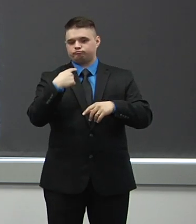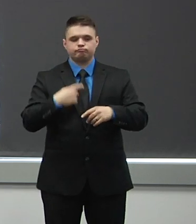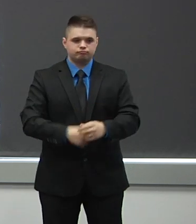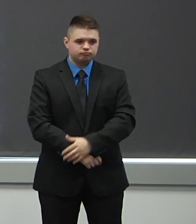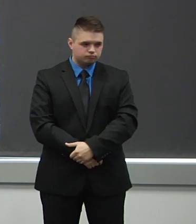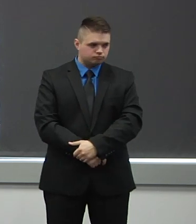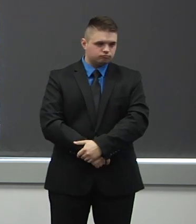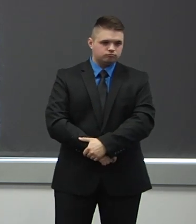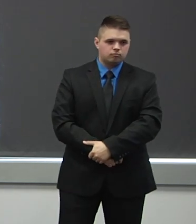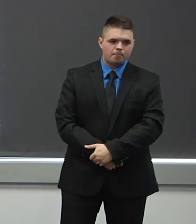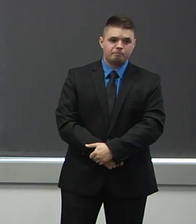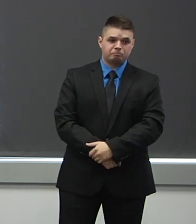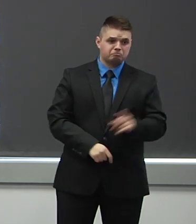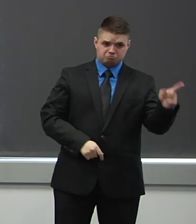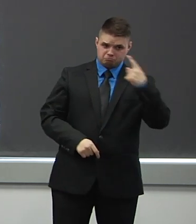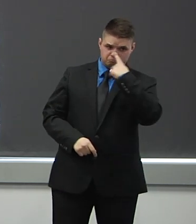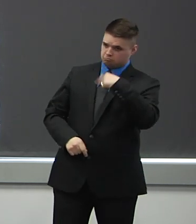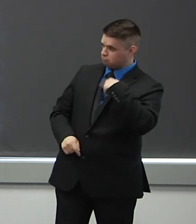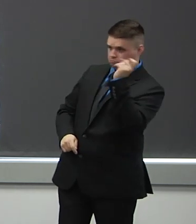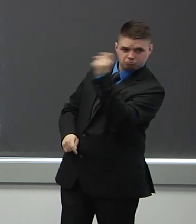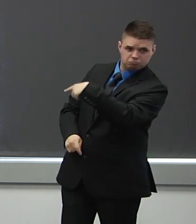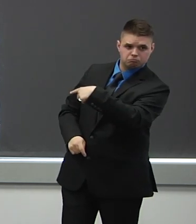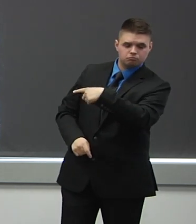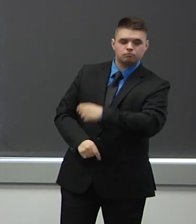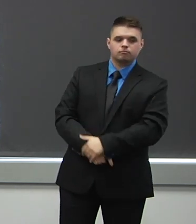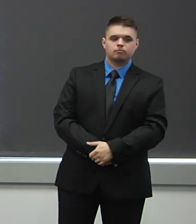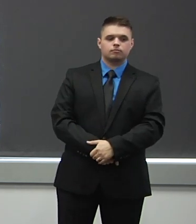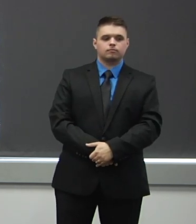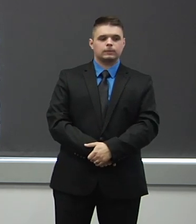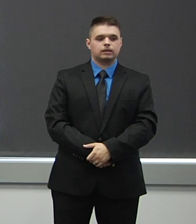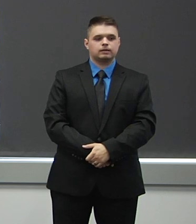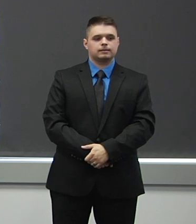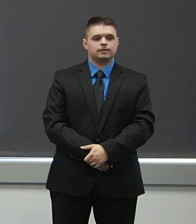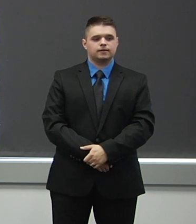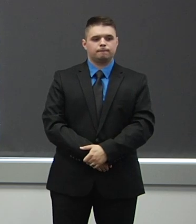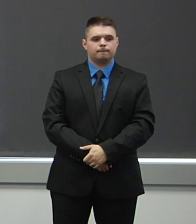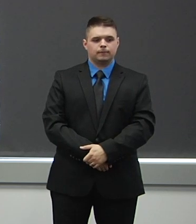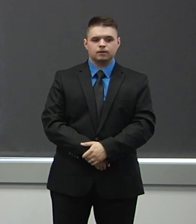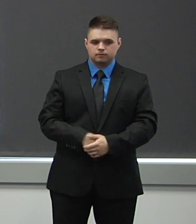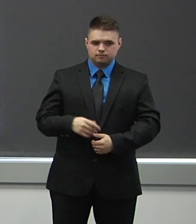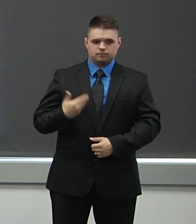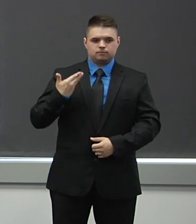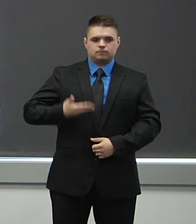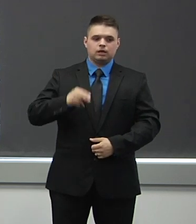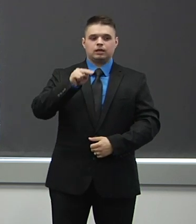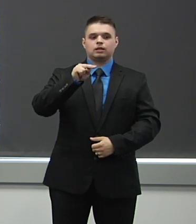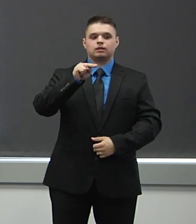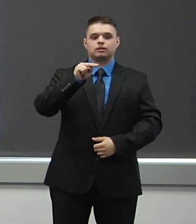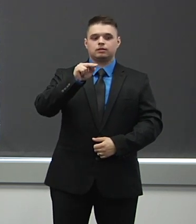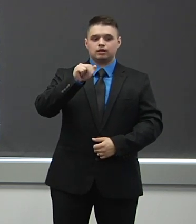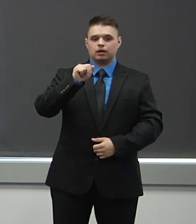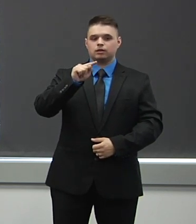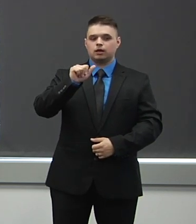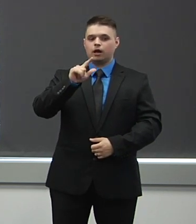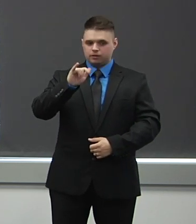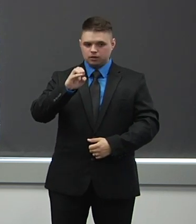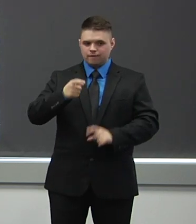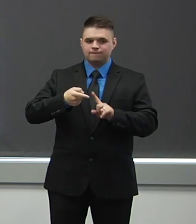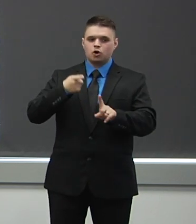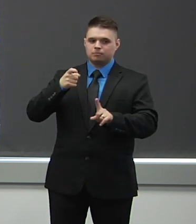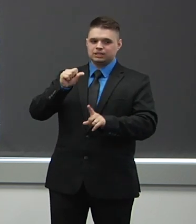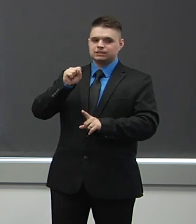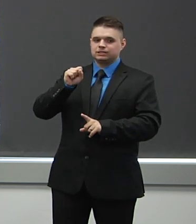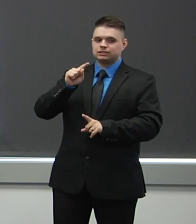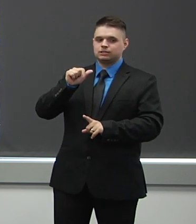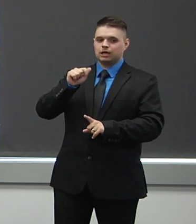Can I ask the question? Yes, go ahead. Okay. This is Natalie Page with the Statesman Journal. I know that you've